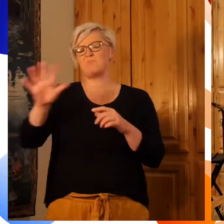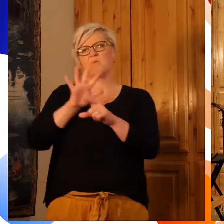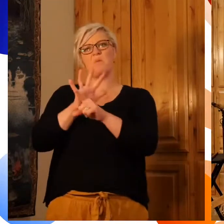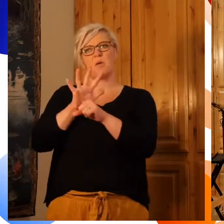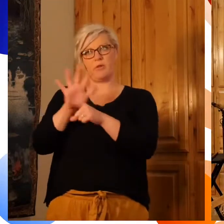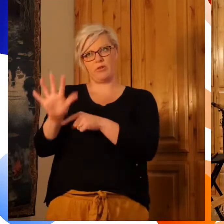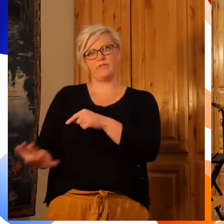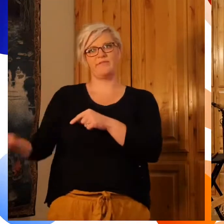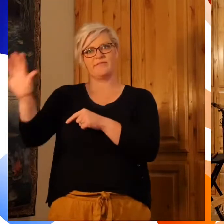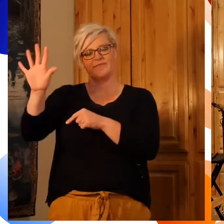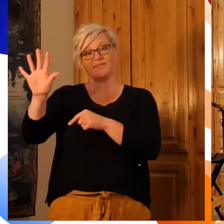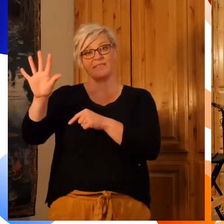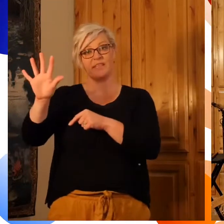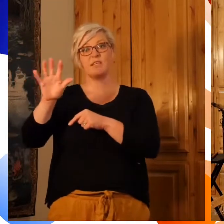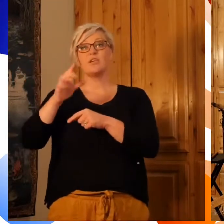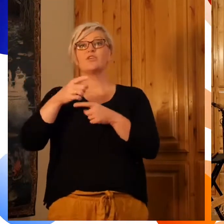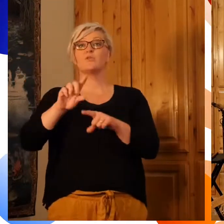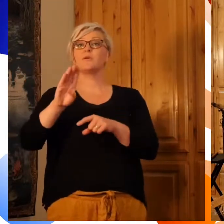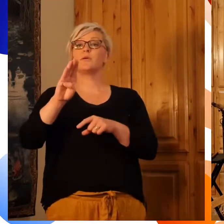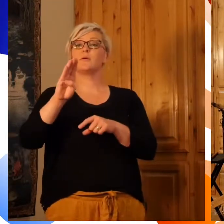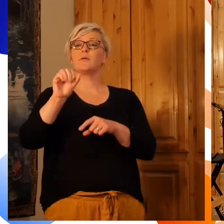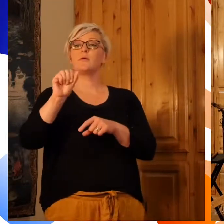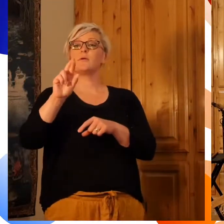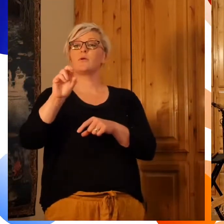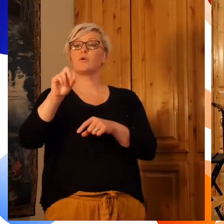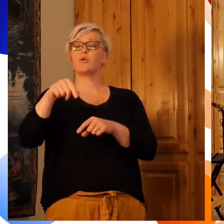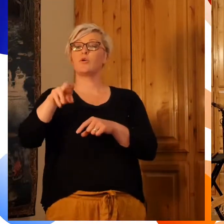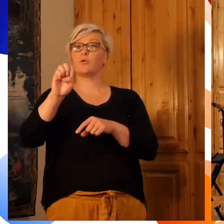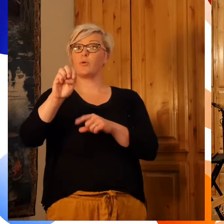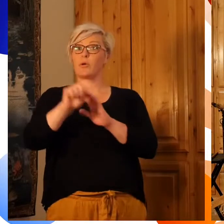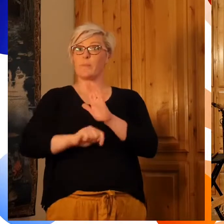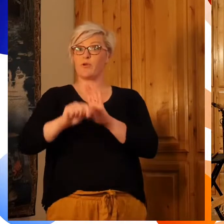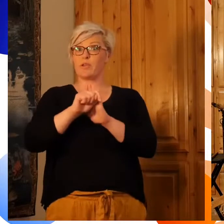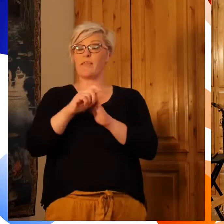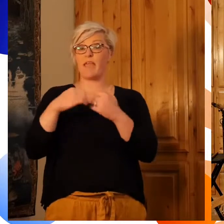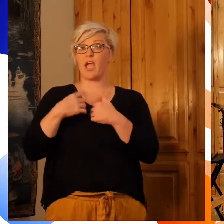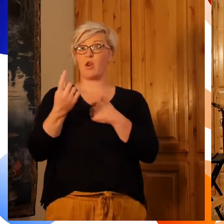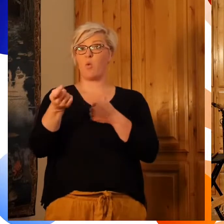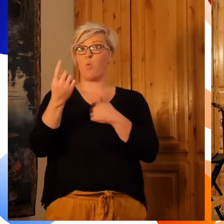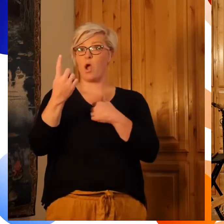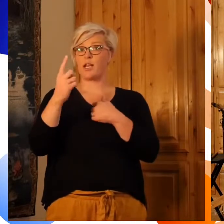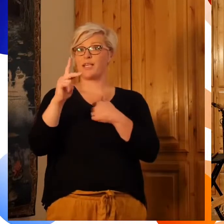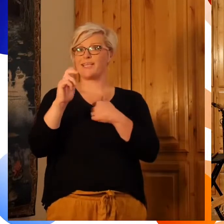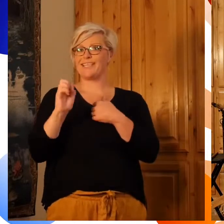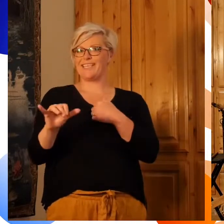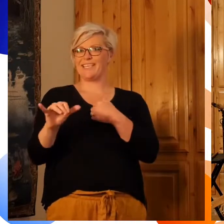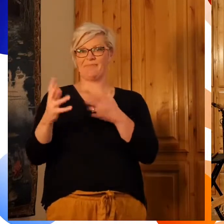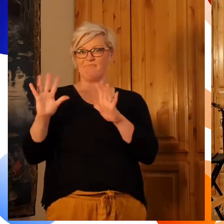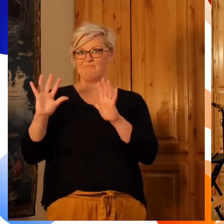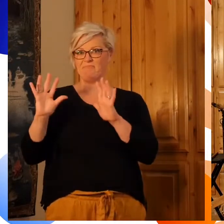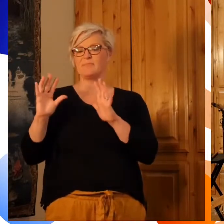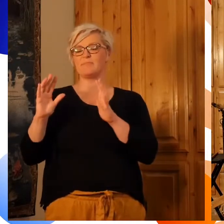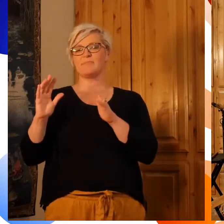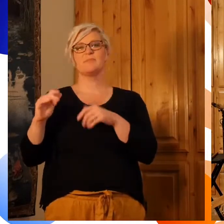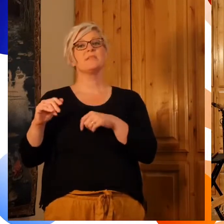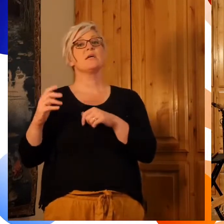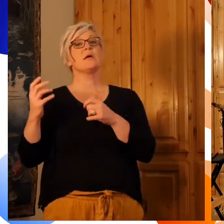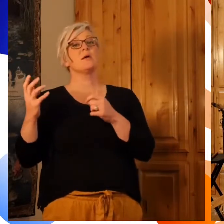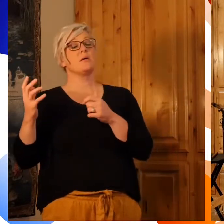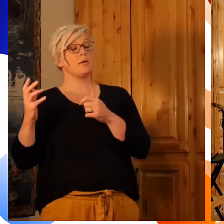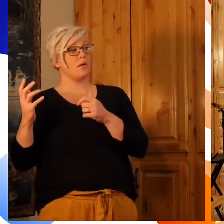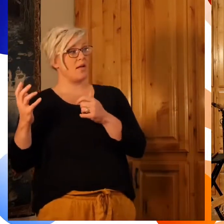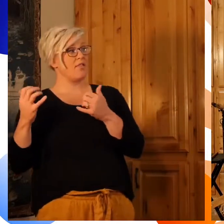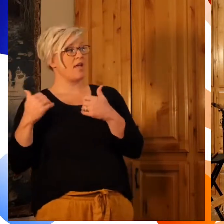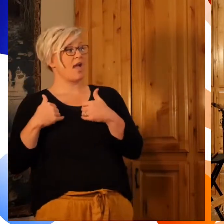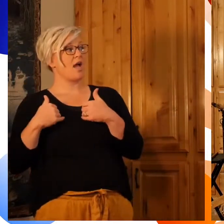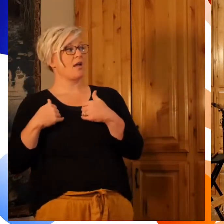one key at the base here. So the one key flute. And they have a conical bore instead of a cylindrical